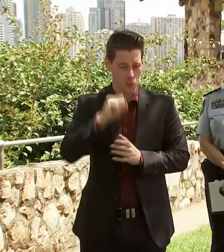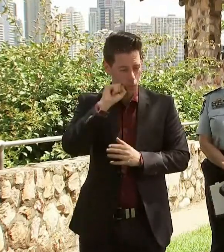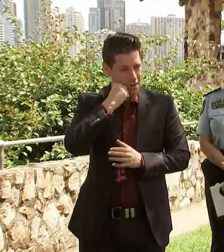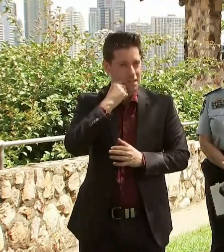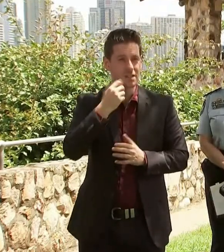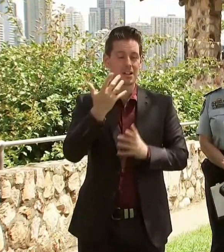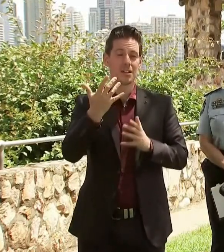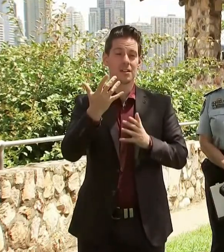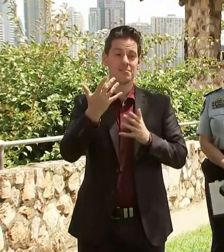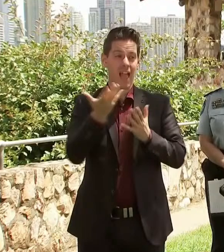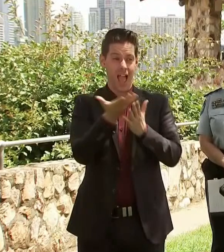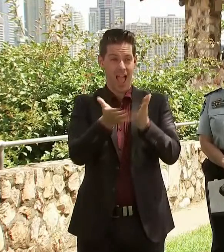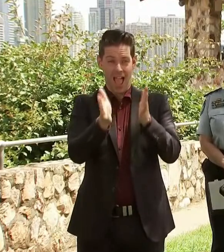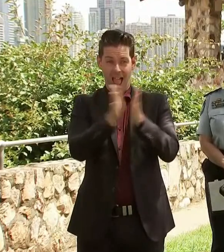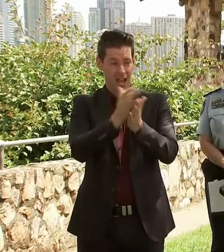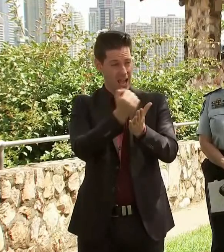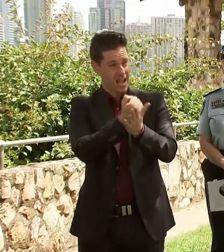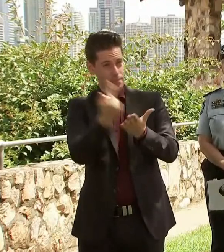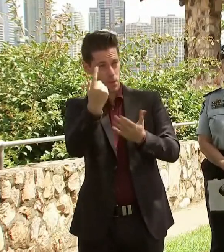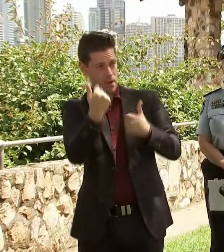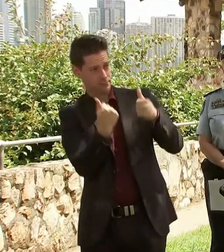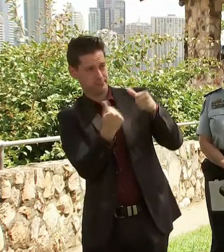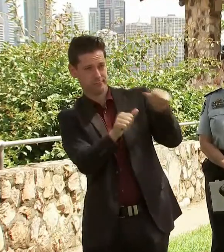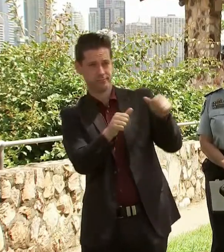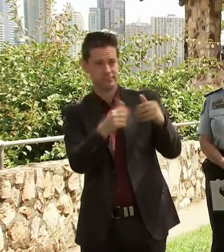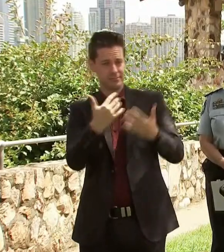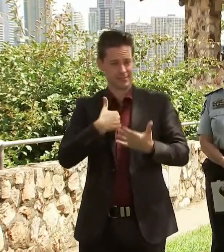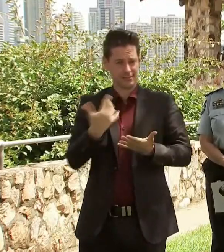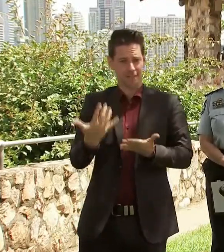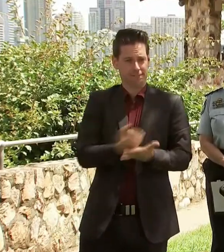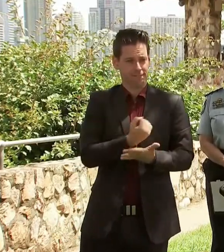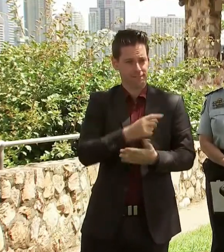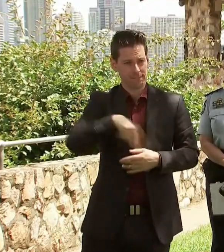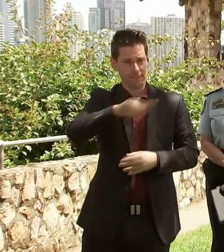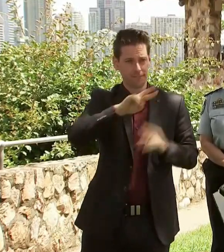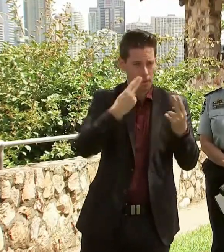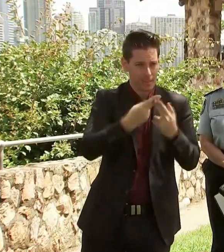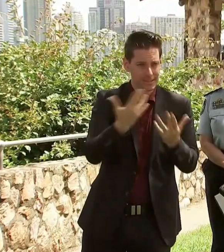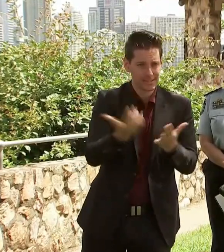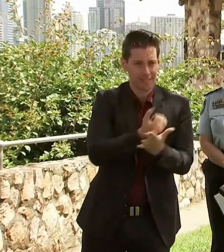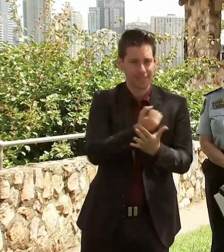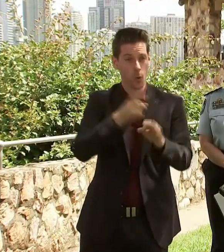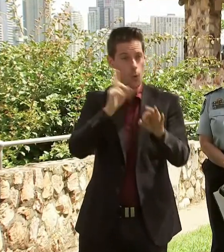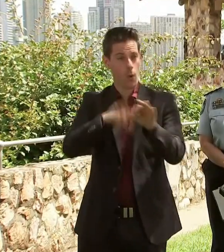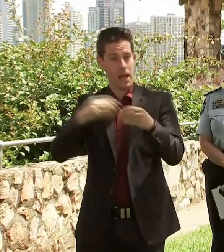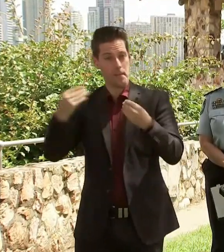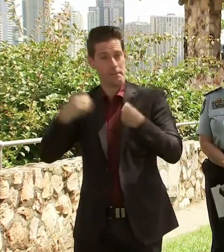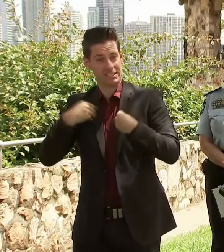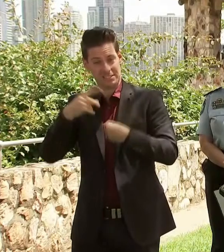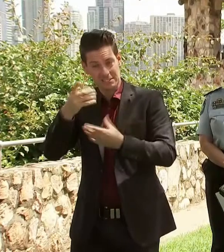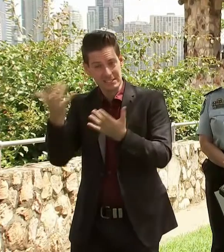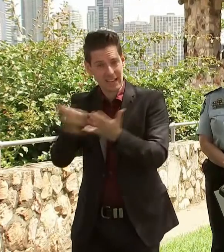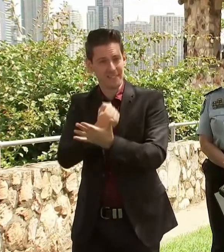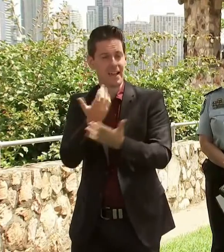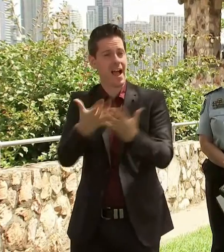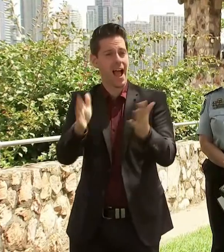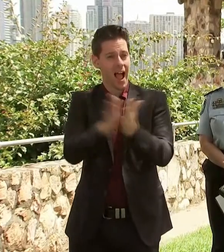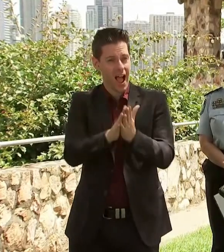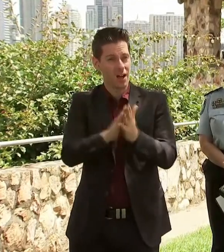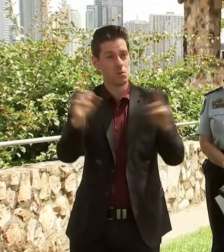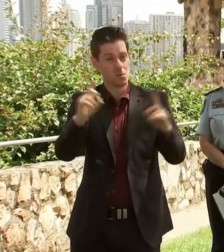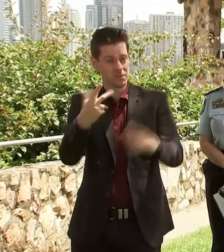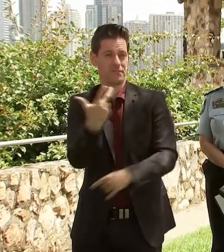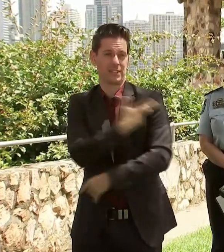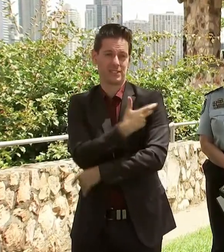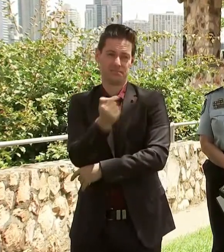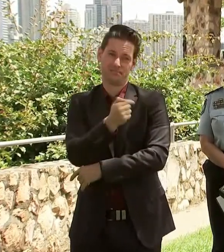single biggest way we can protect ourselves, our families, Queensland businesses and the Queensland economy is to get vaccinated.